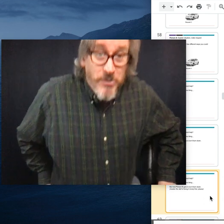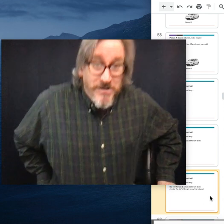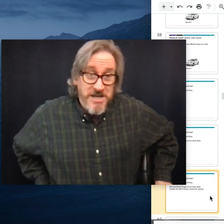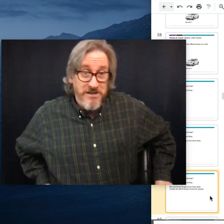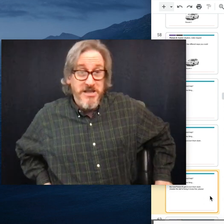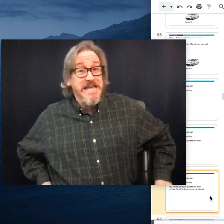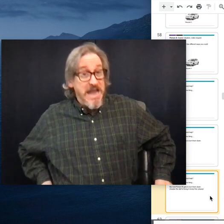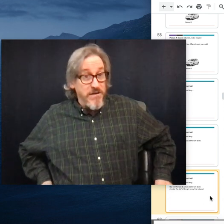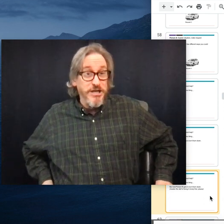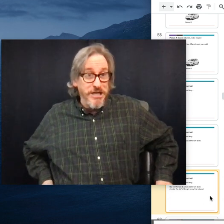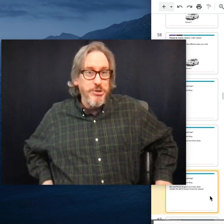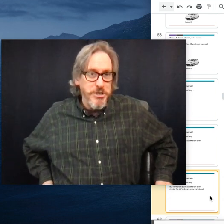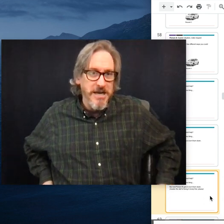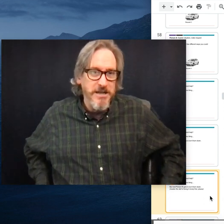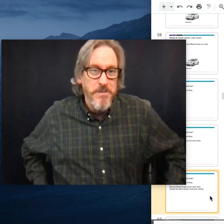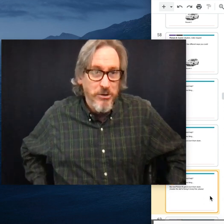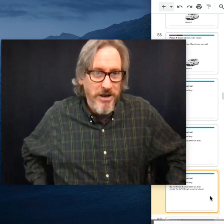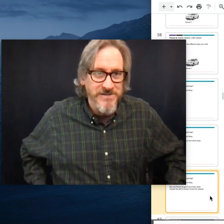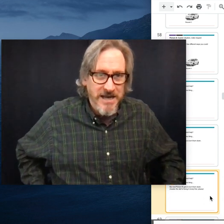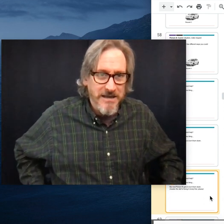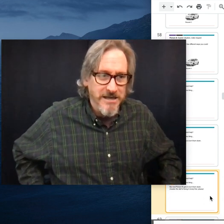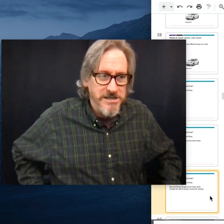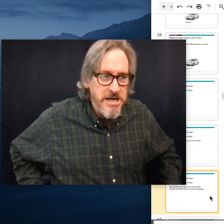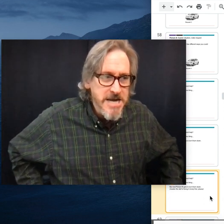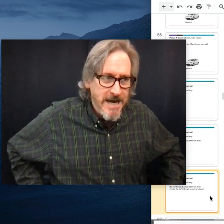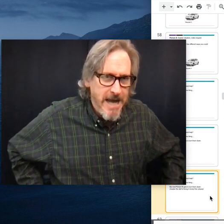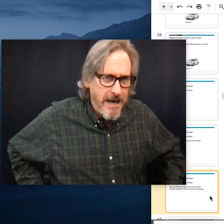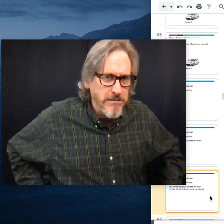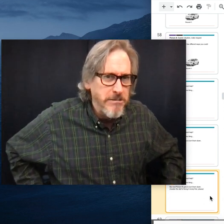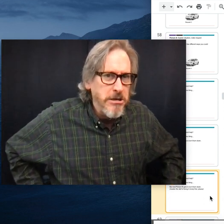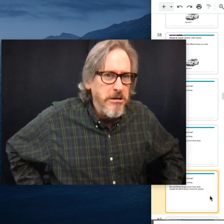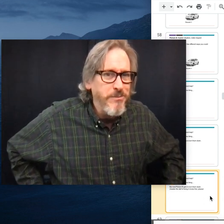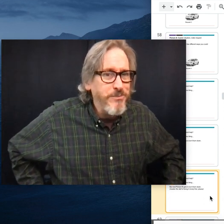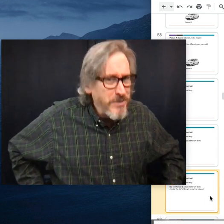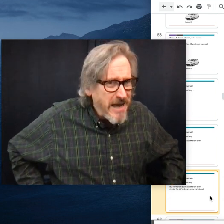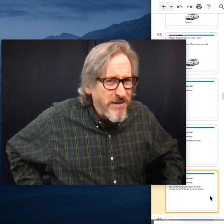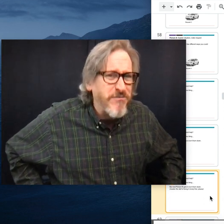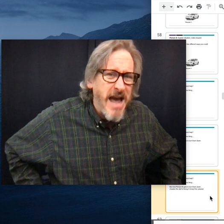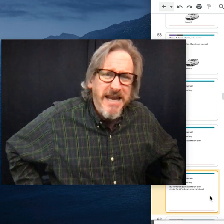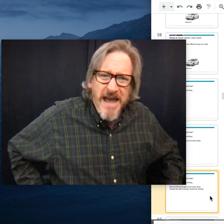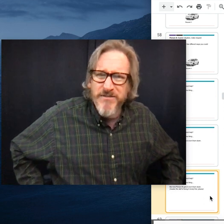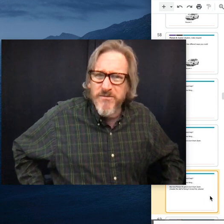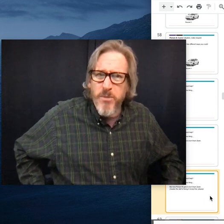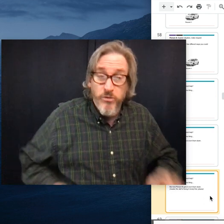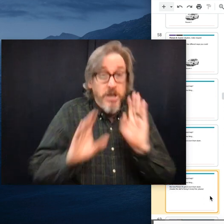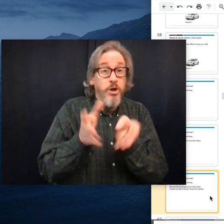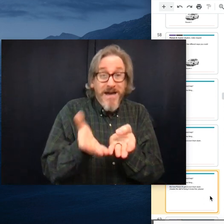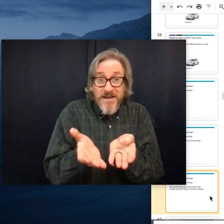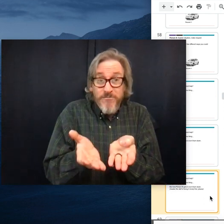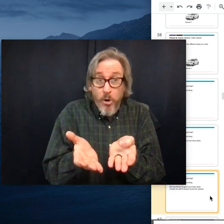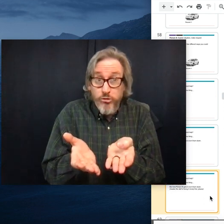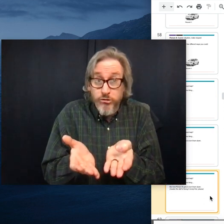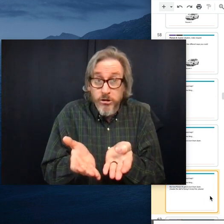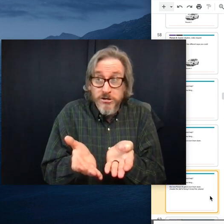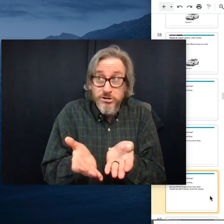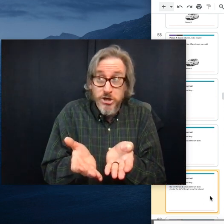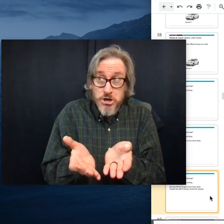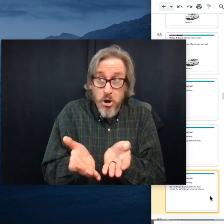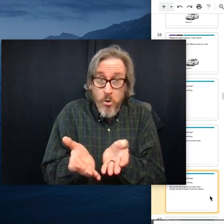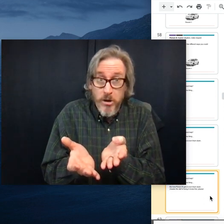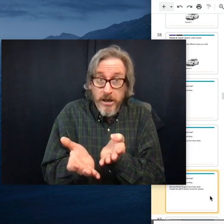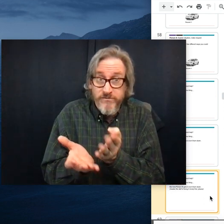think. So practice each of the requests if you're able to get together with someone, and then try to match the phrasing of